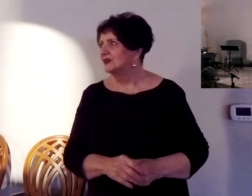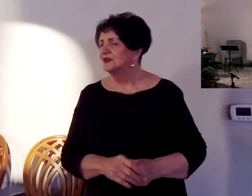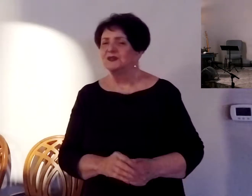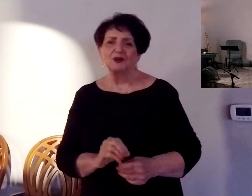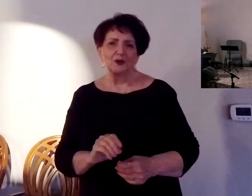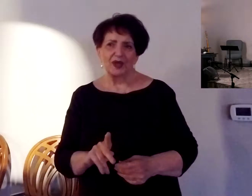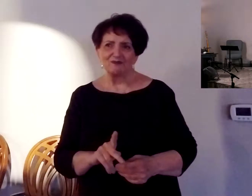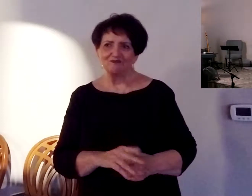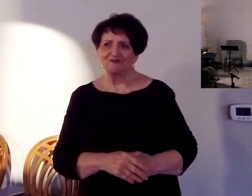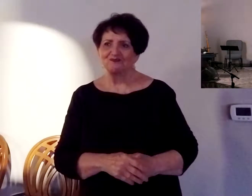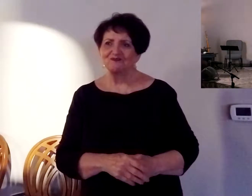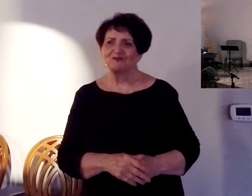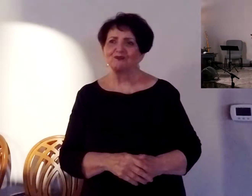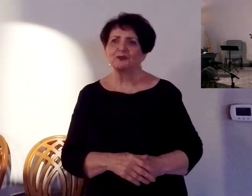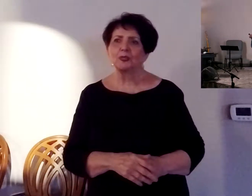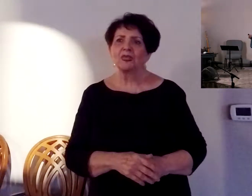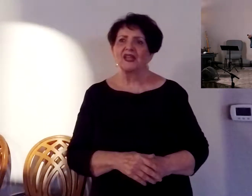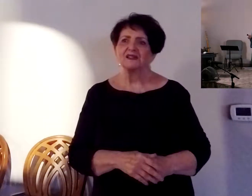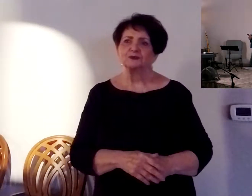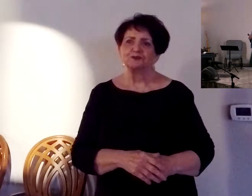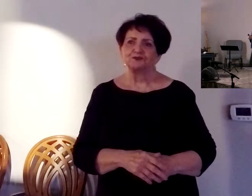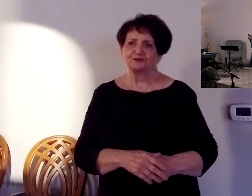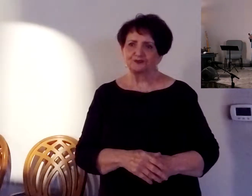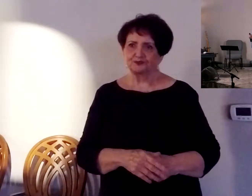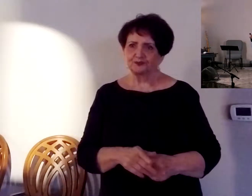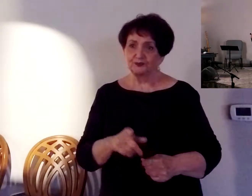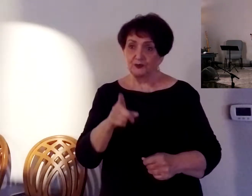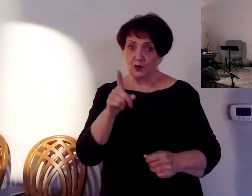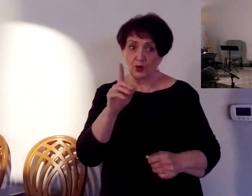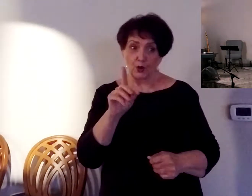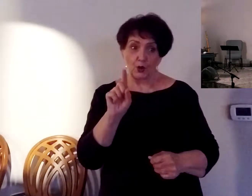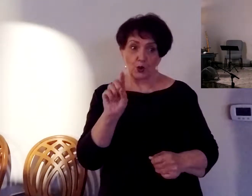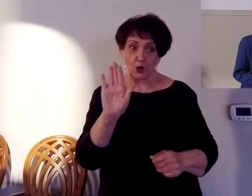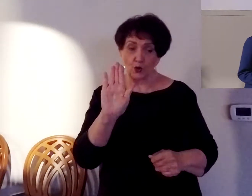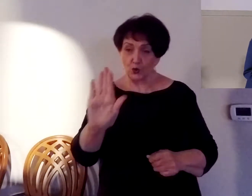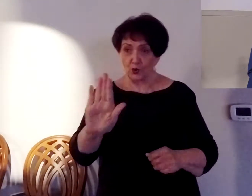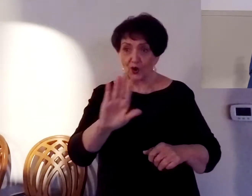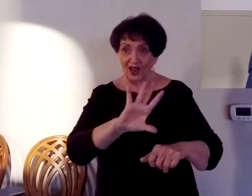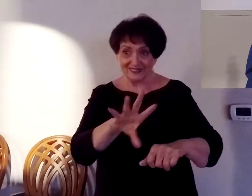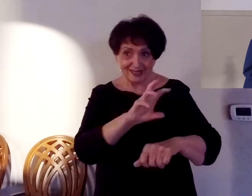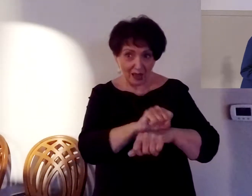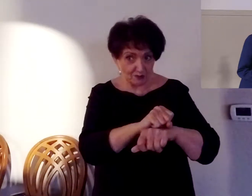Okay, so your assignment, should you choose to accept it,